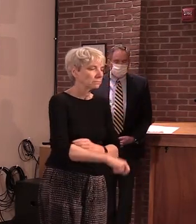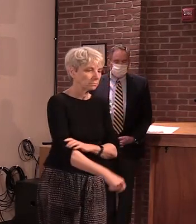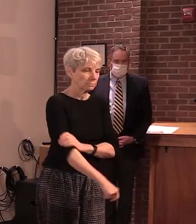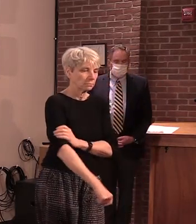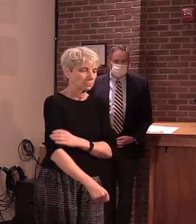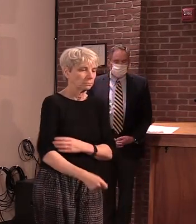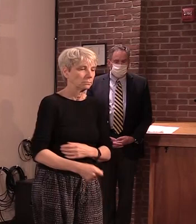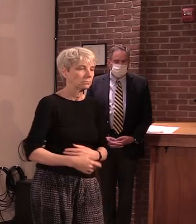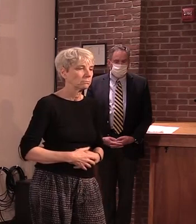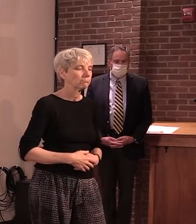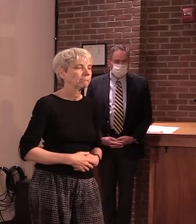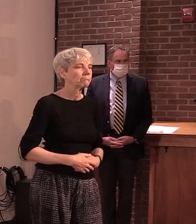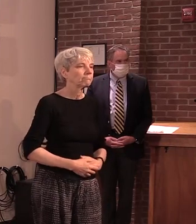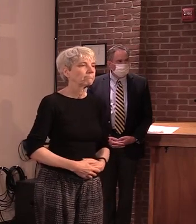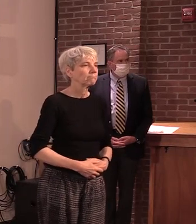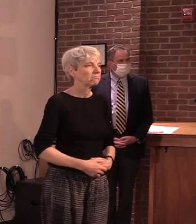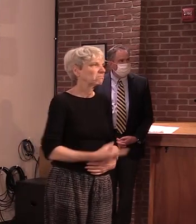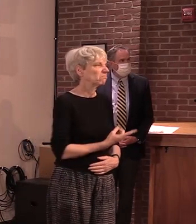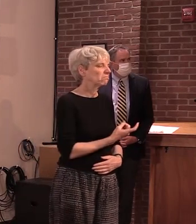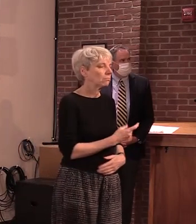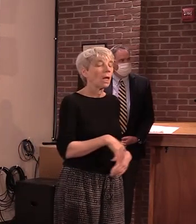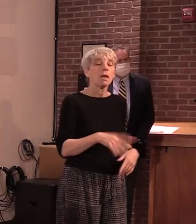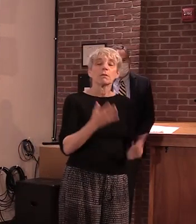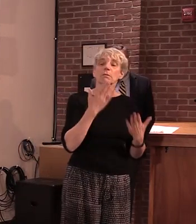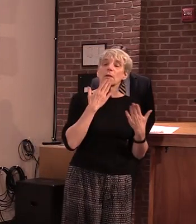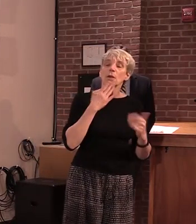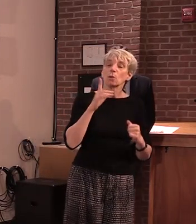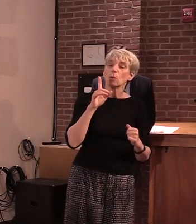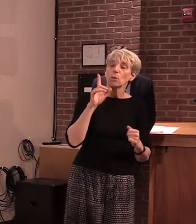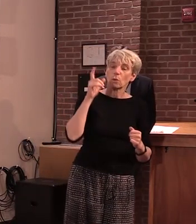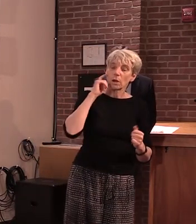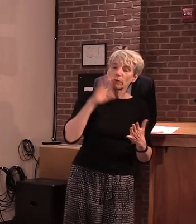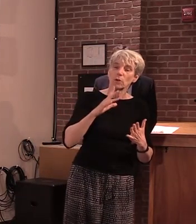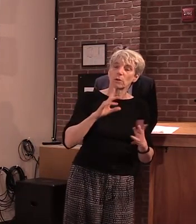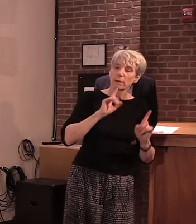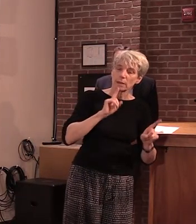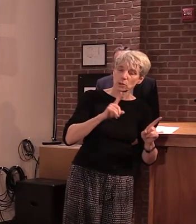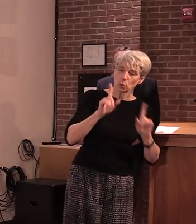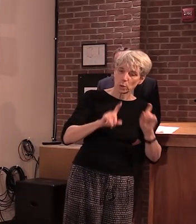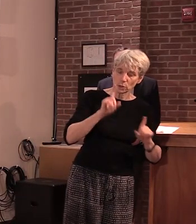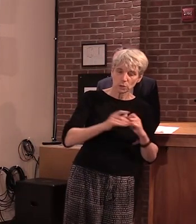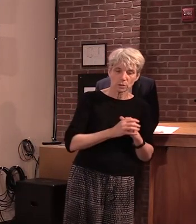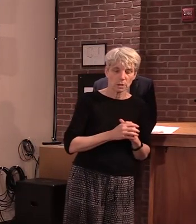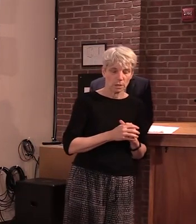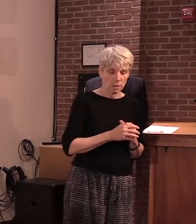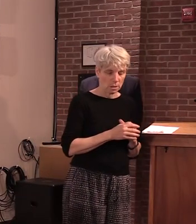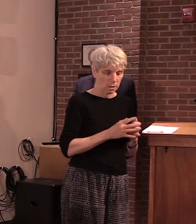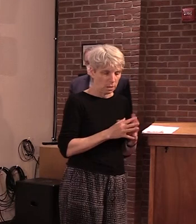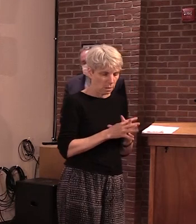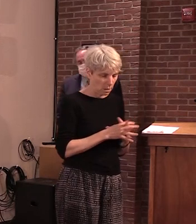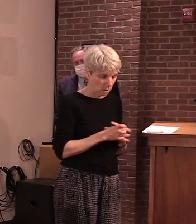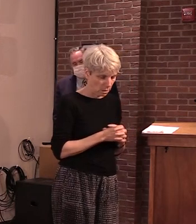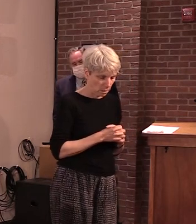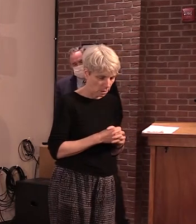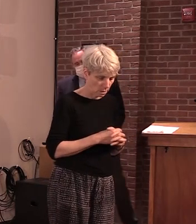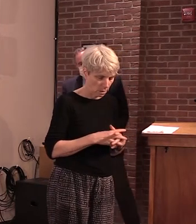Yeah, good afternoon, Governor. Thank you for taking all our questions. There have been numerous instances recently, comments and presentations